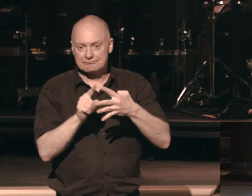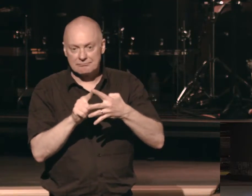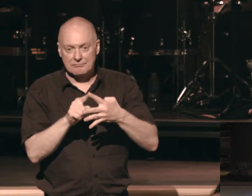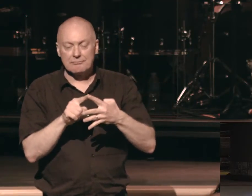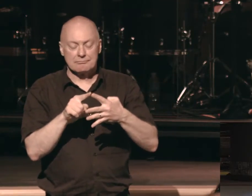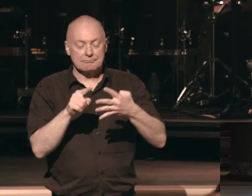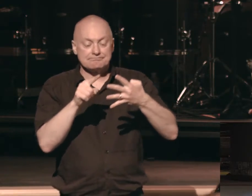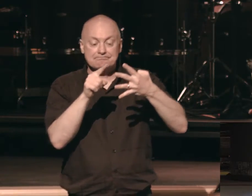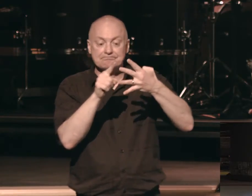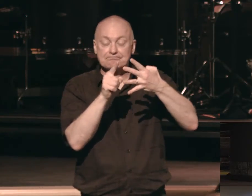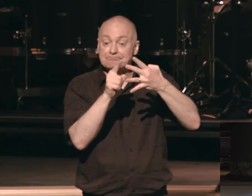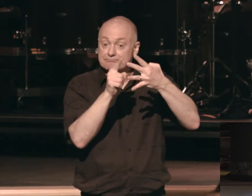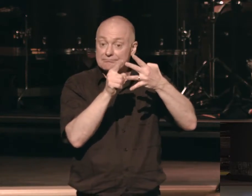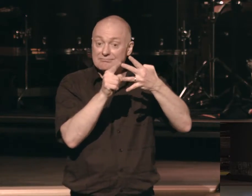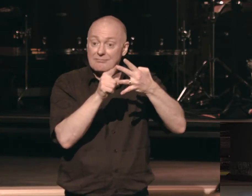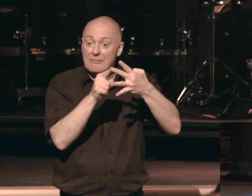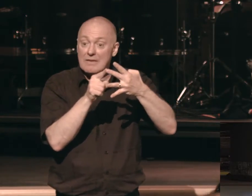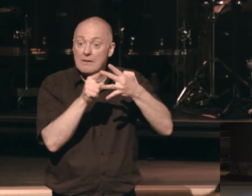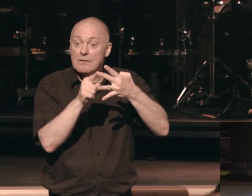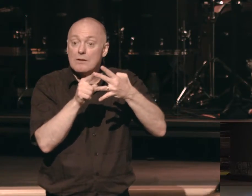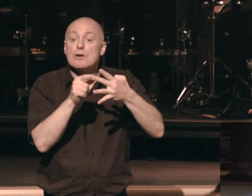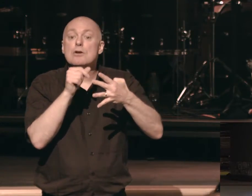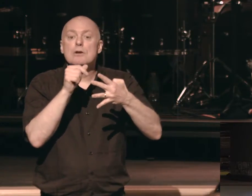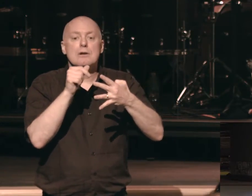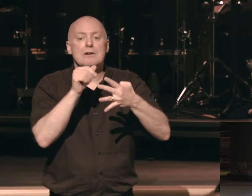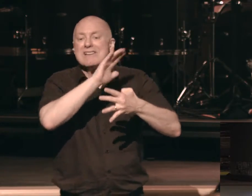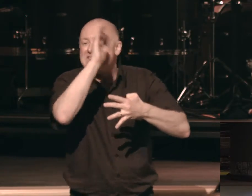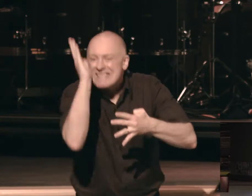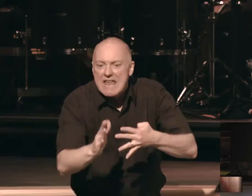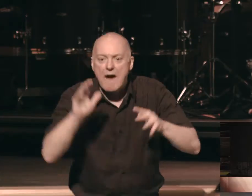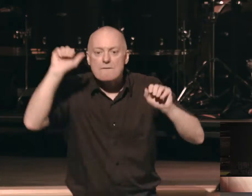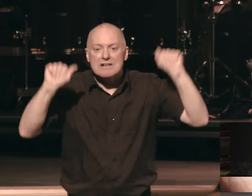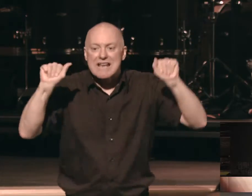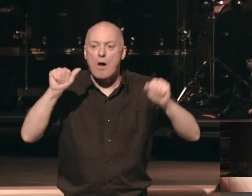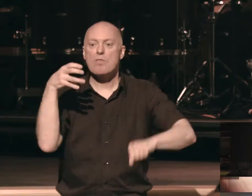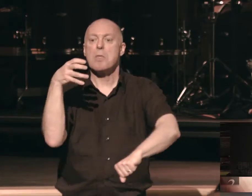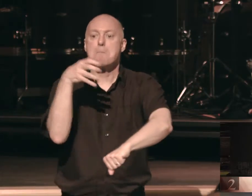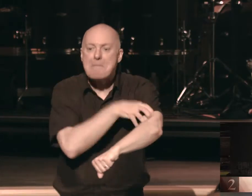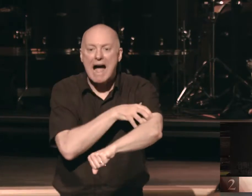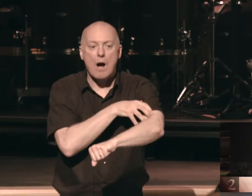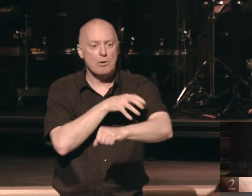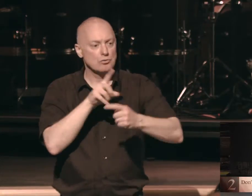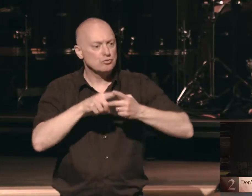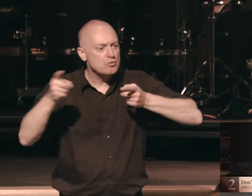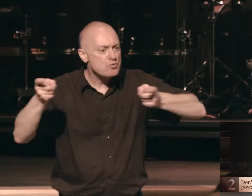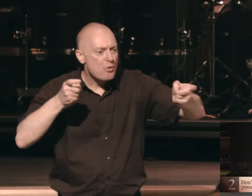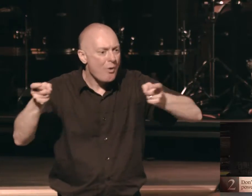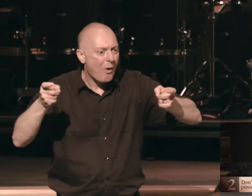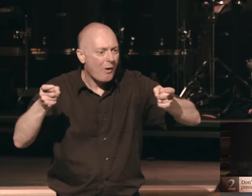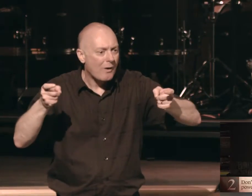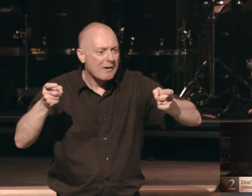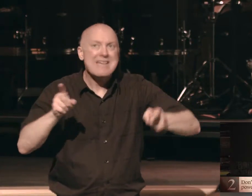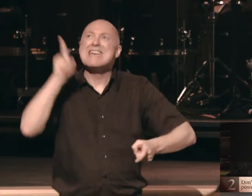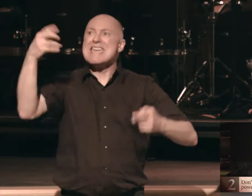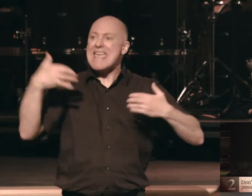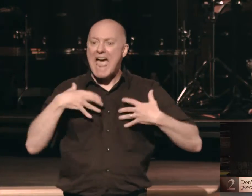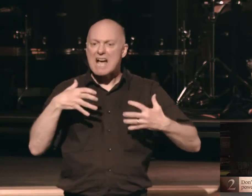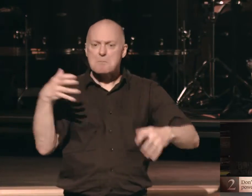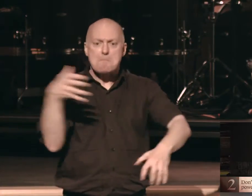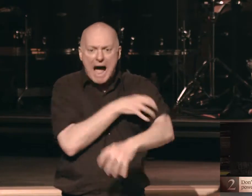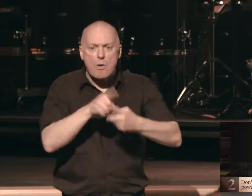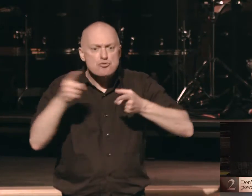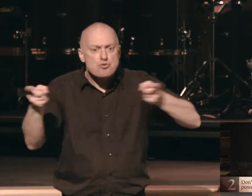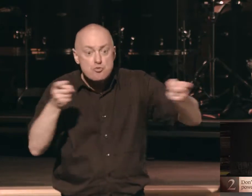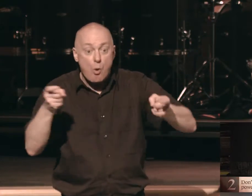don't underestimate His power to bear fruit. PowerPoint number two, don't ever underestimate His power, listen, to rule. His power